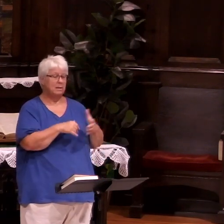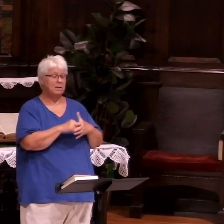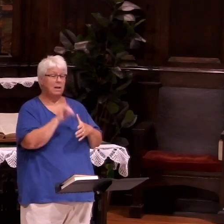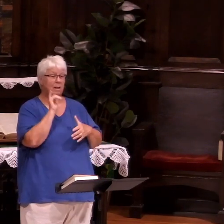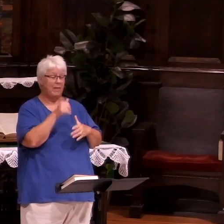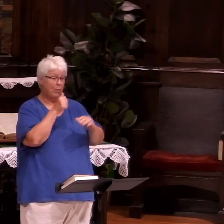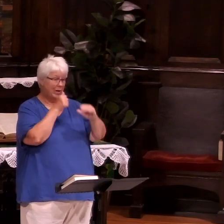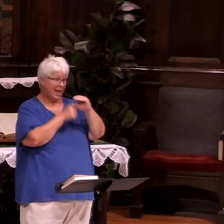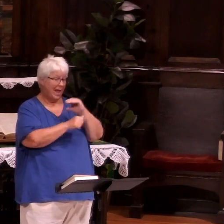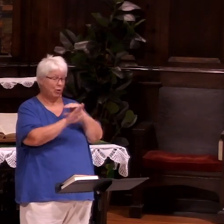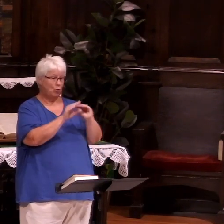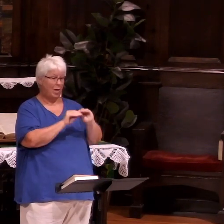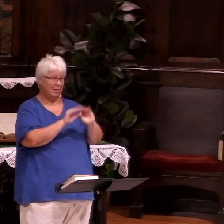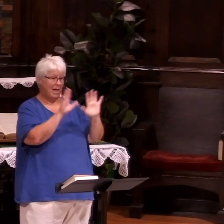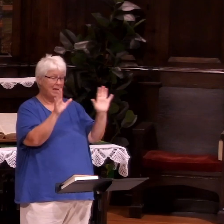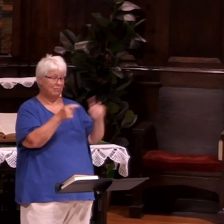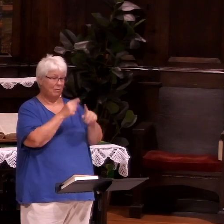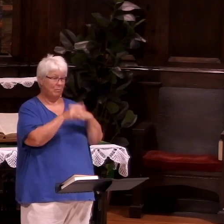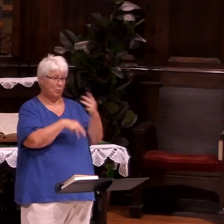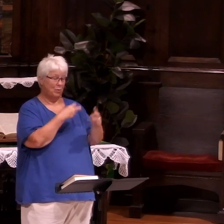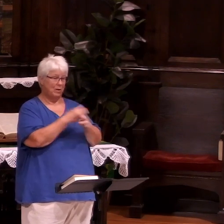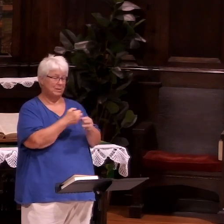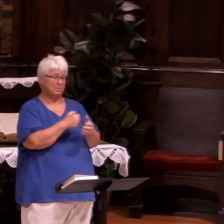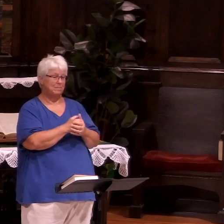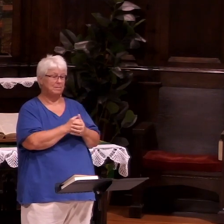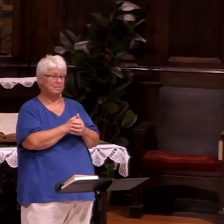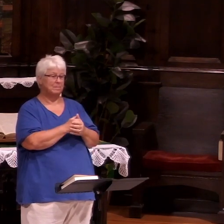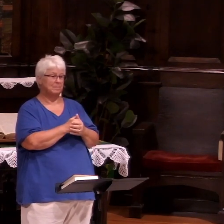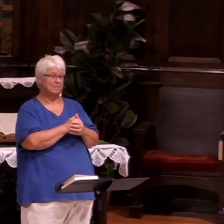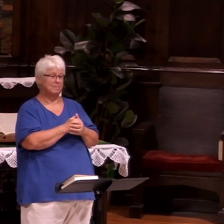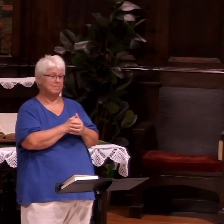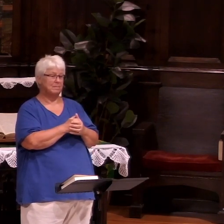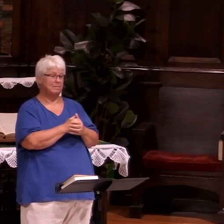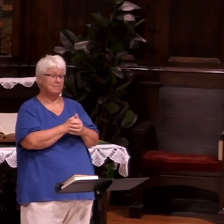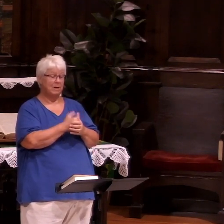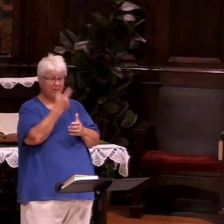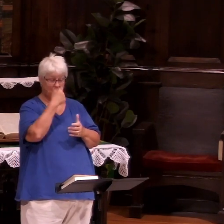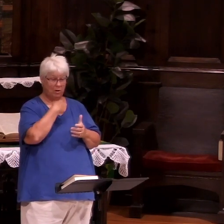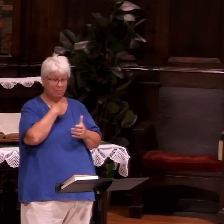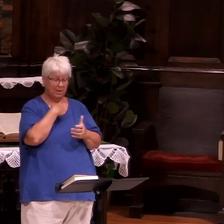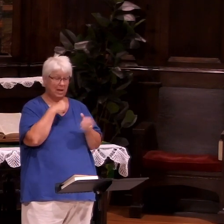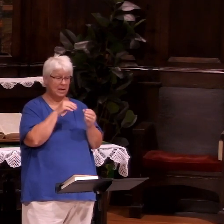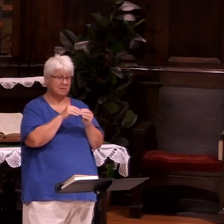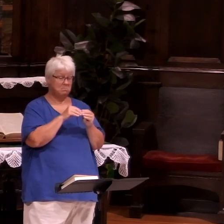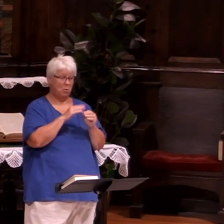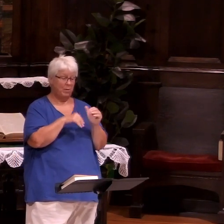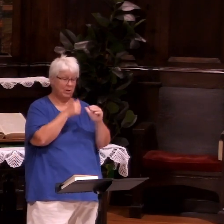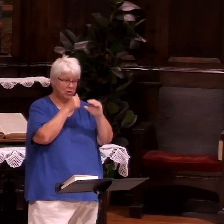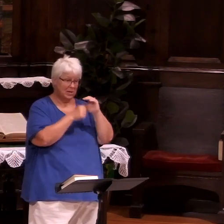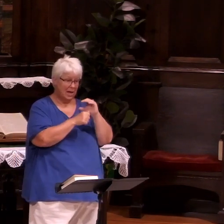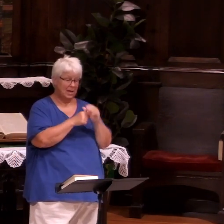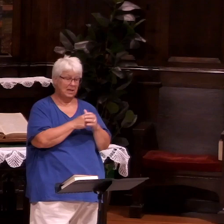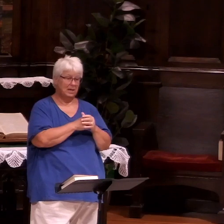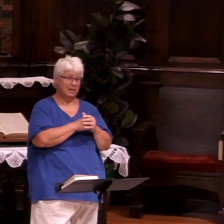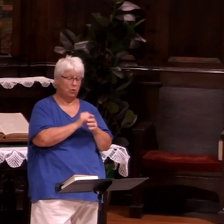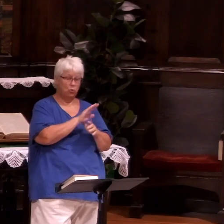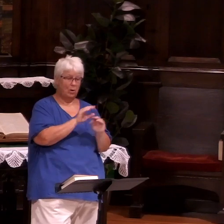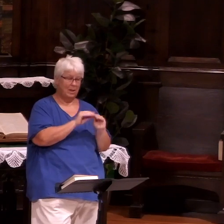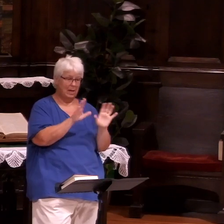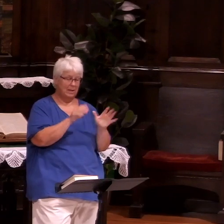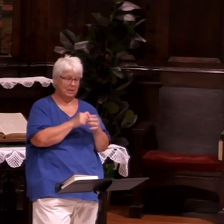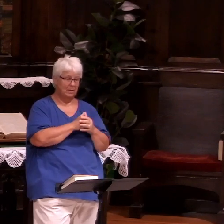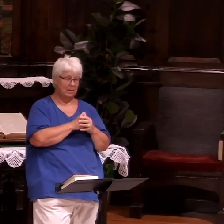That would hide your light from the world. But to me, it's more than just hiding your